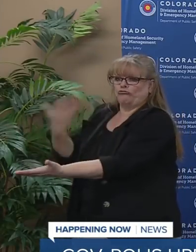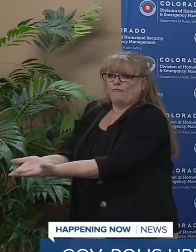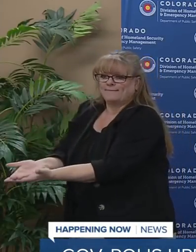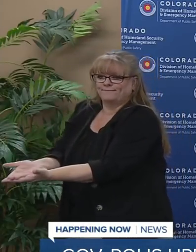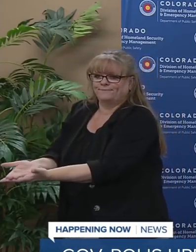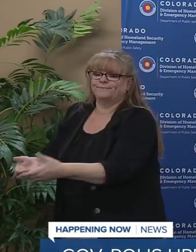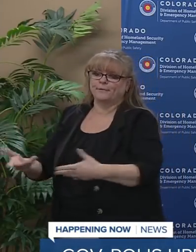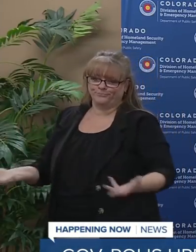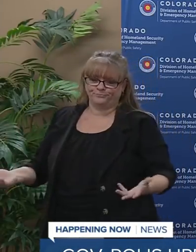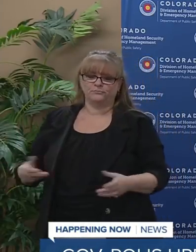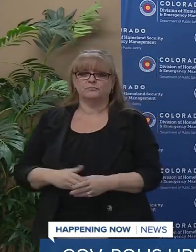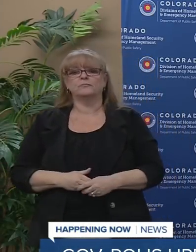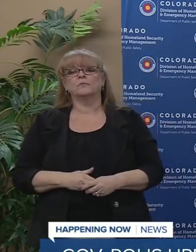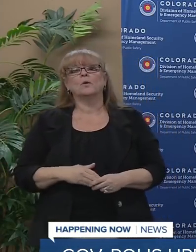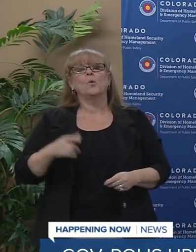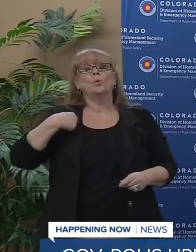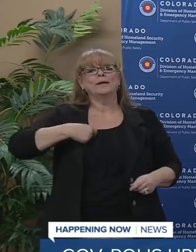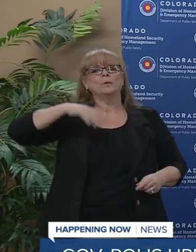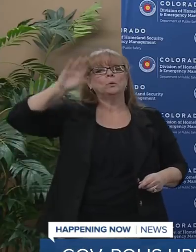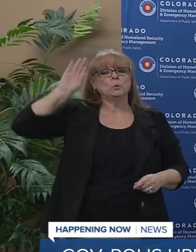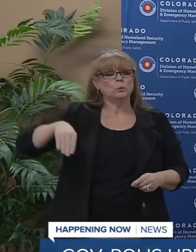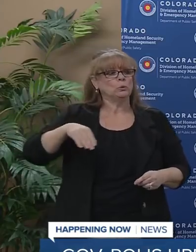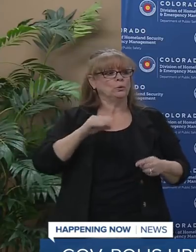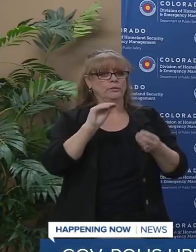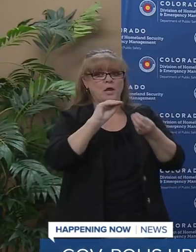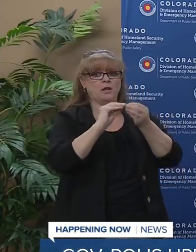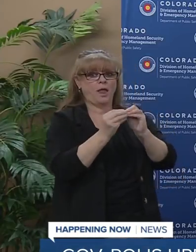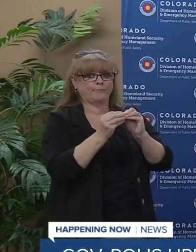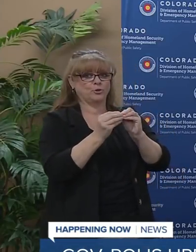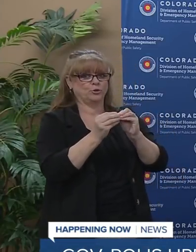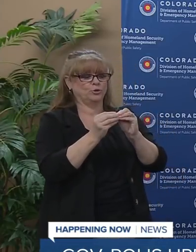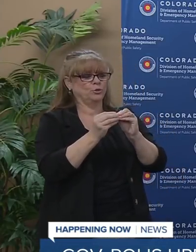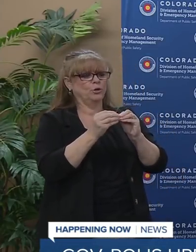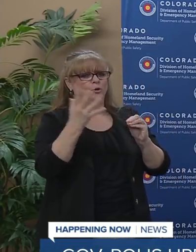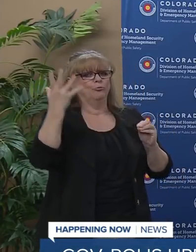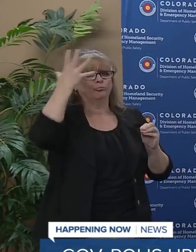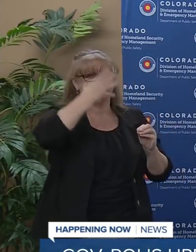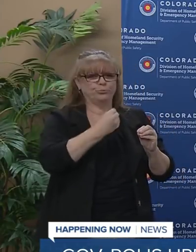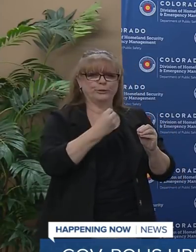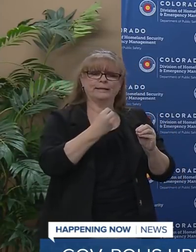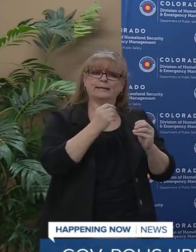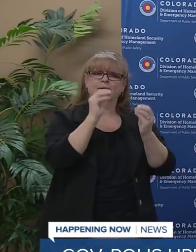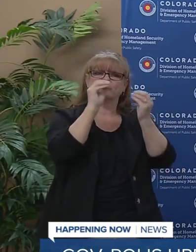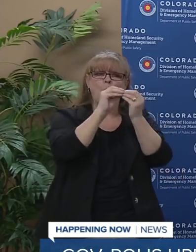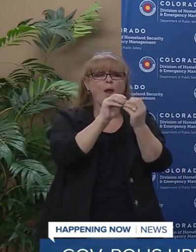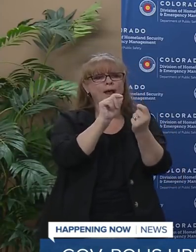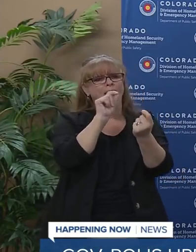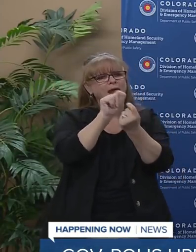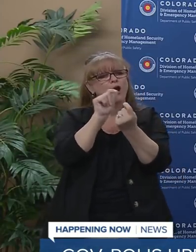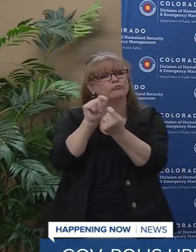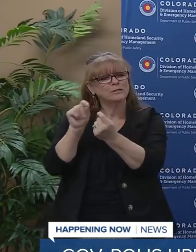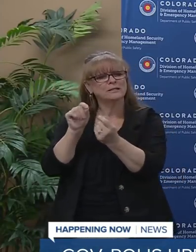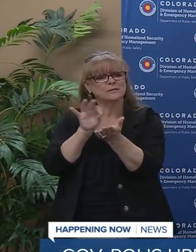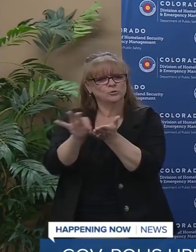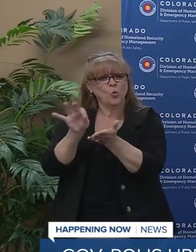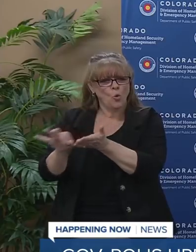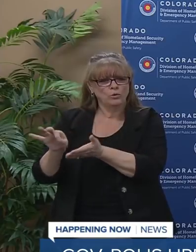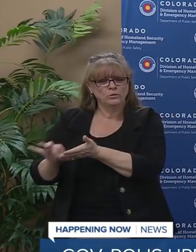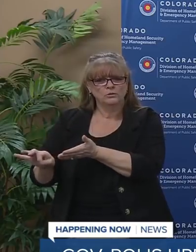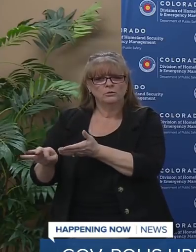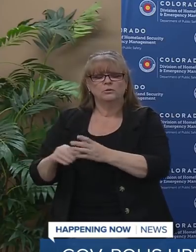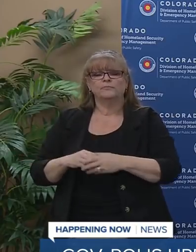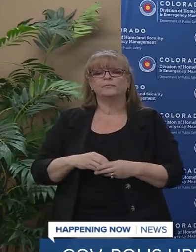of magnitude. We have a good degree of confidence. Whenever there's a death in Colorado, there's an examination. If it's in a medical